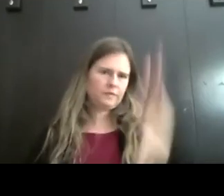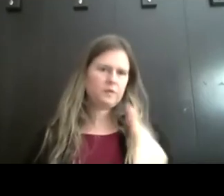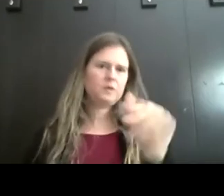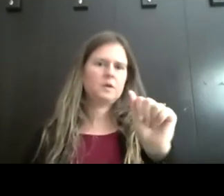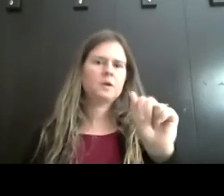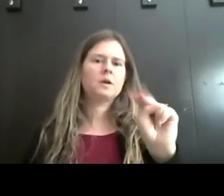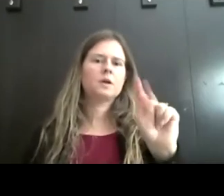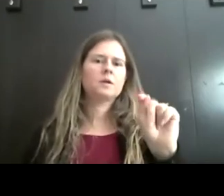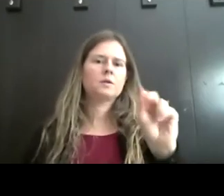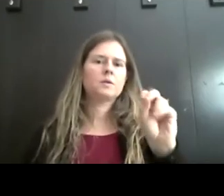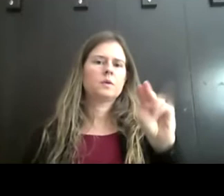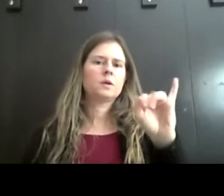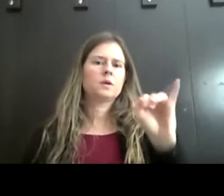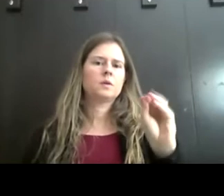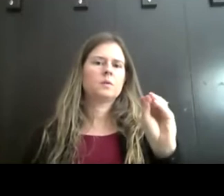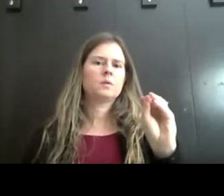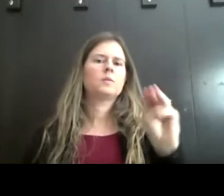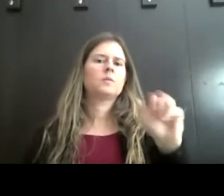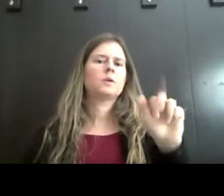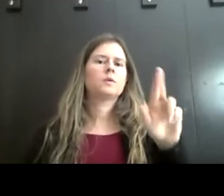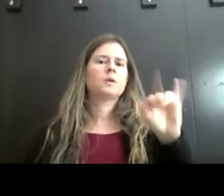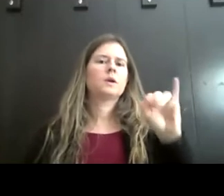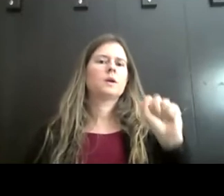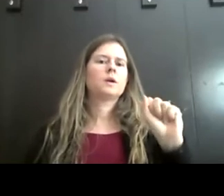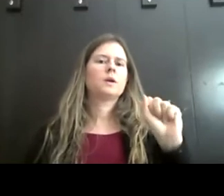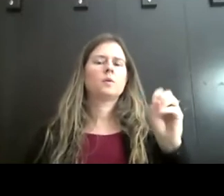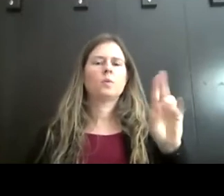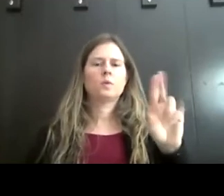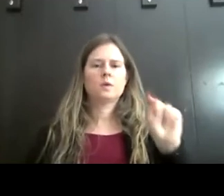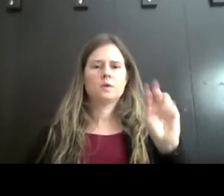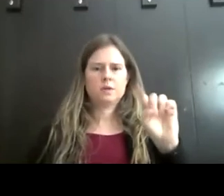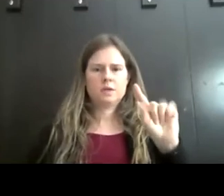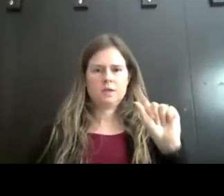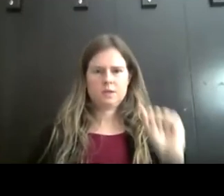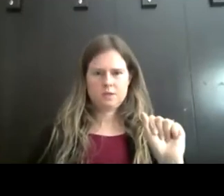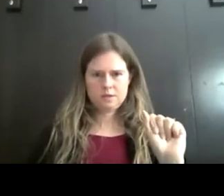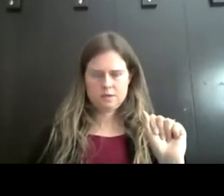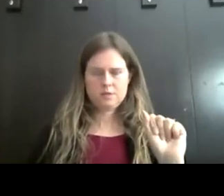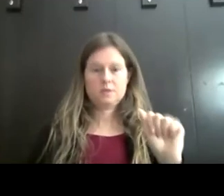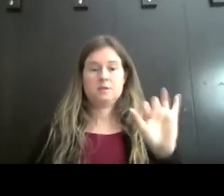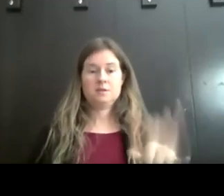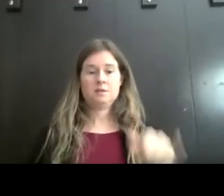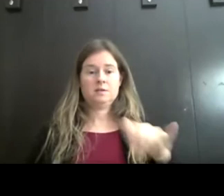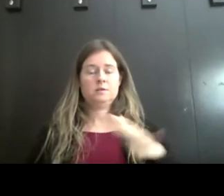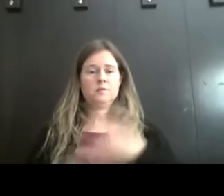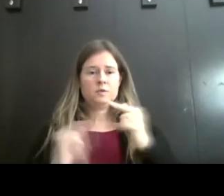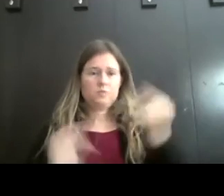Maria Ortega. My great-grandfather, Antonio Maria Ortega, was born